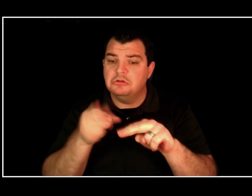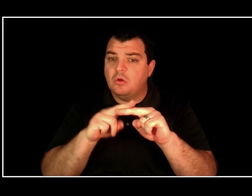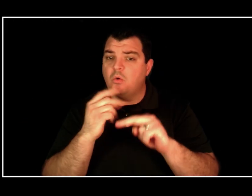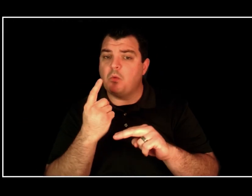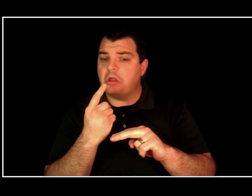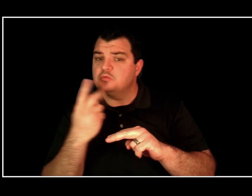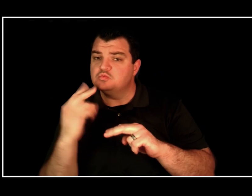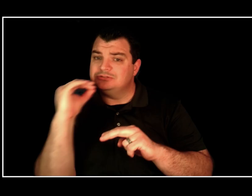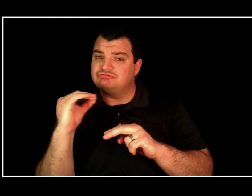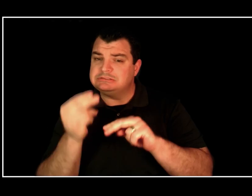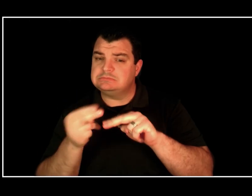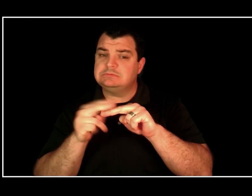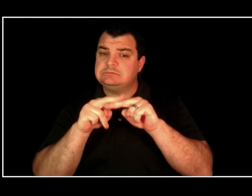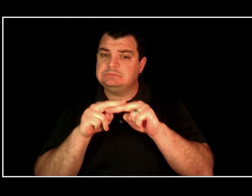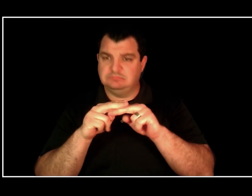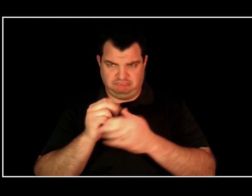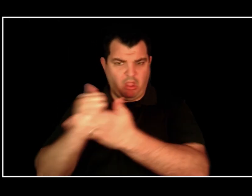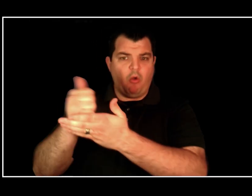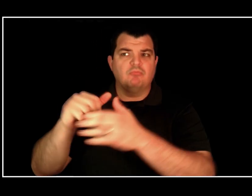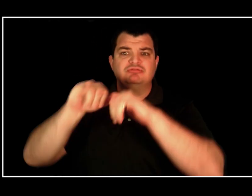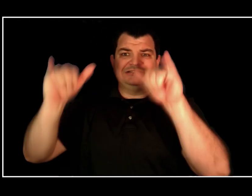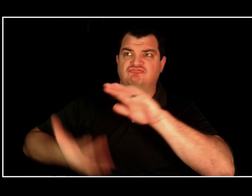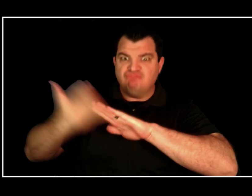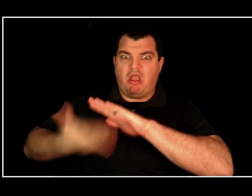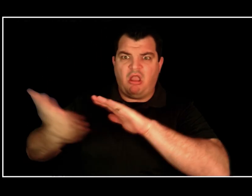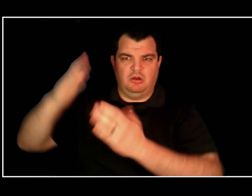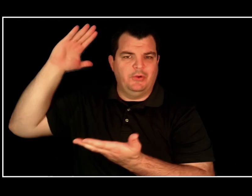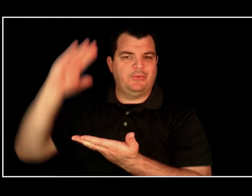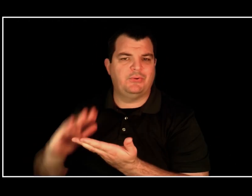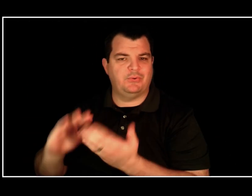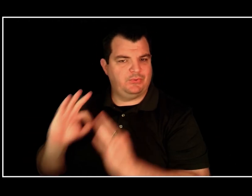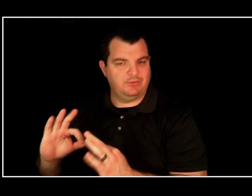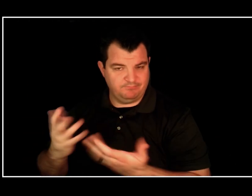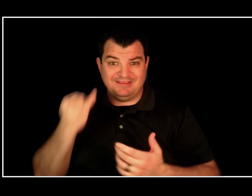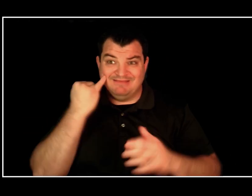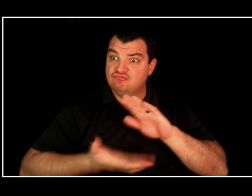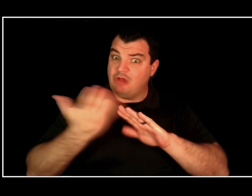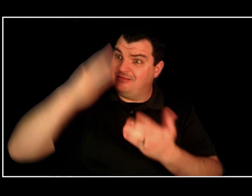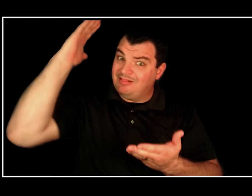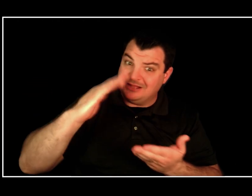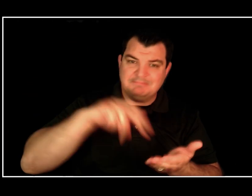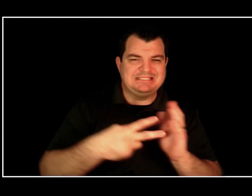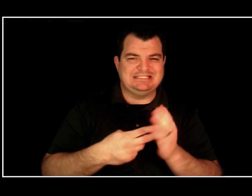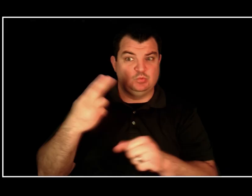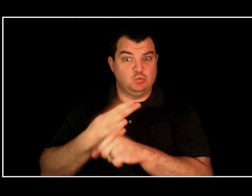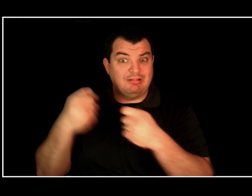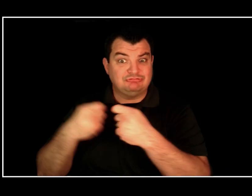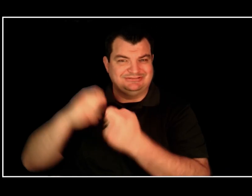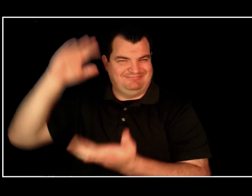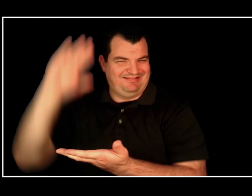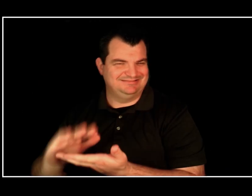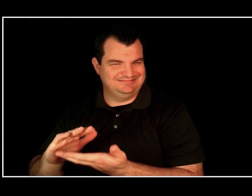raising the temperature by 1 or 2 degrees can reduce how often the system runs. When it runs less, it uses